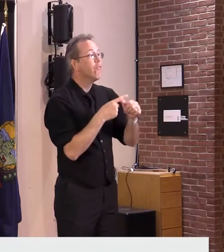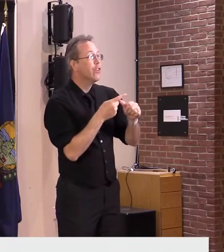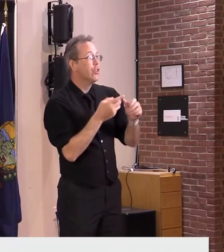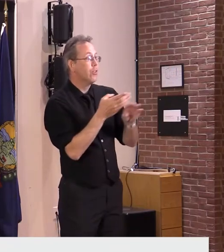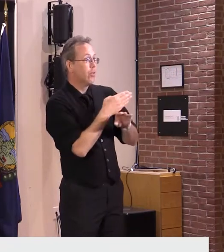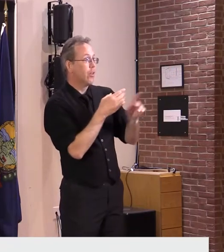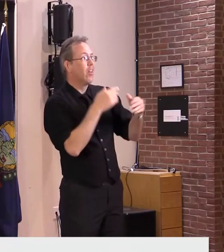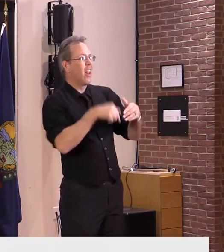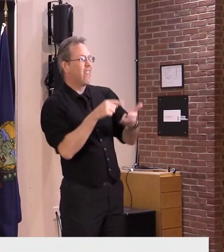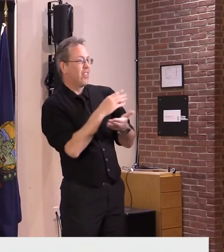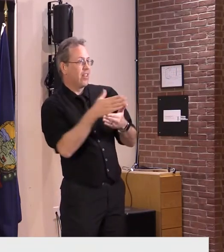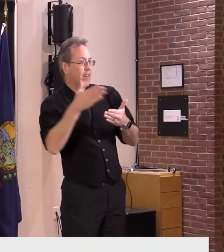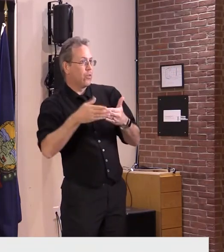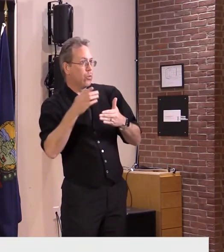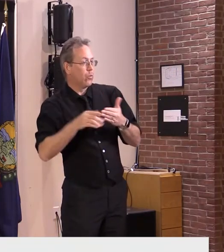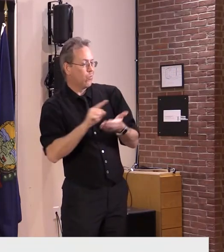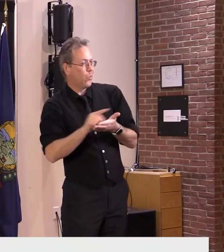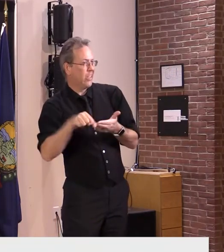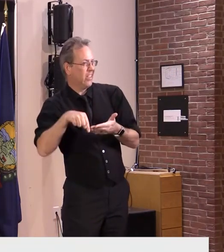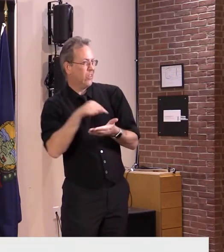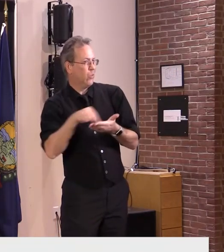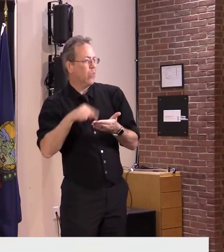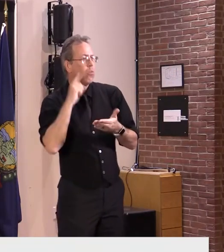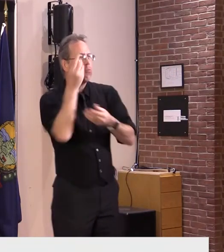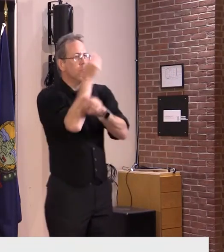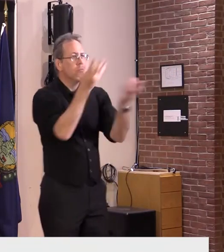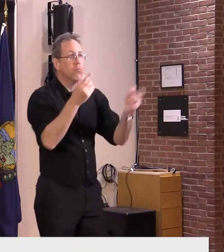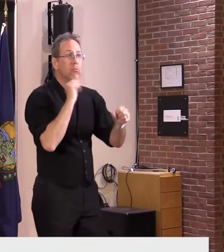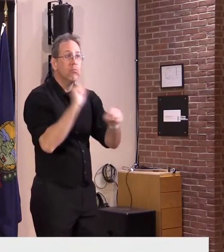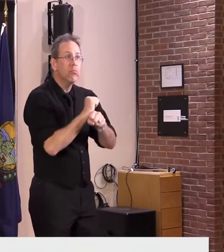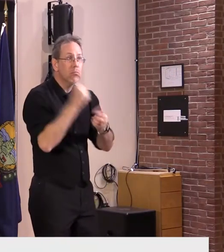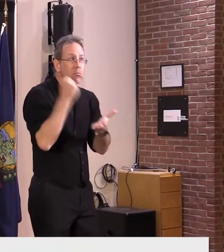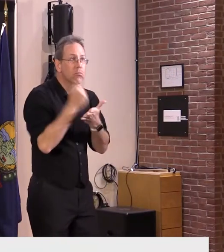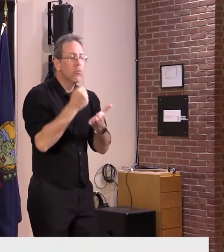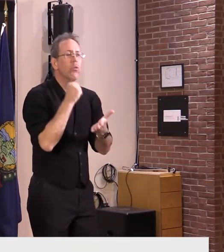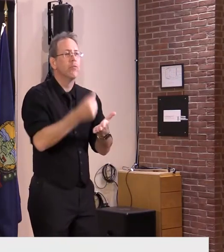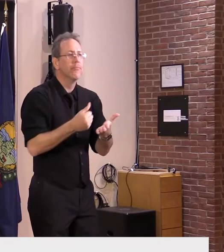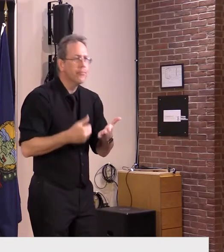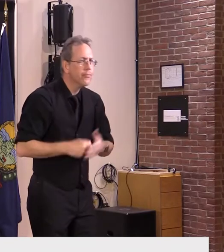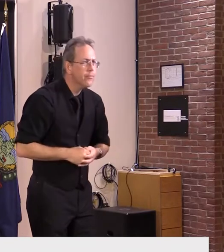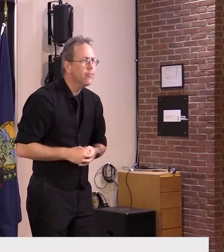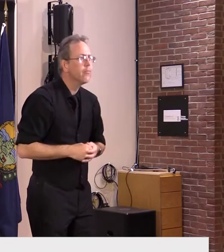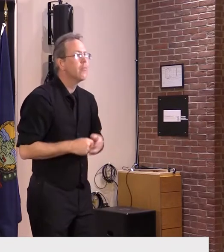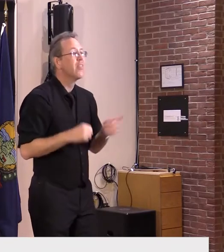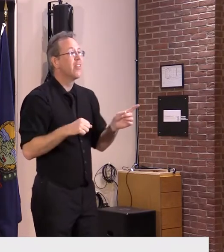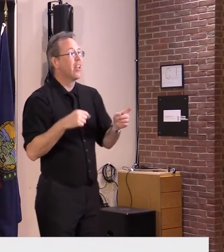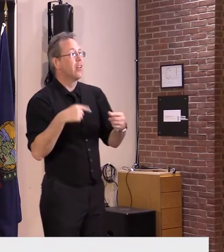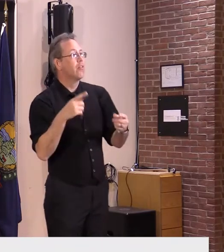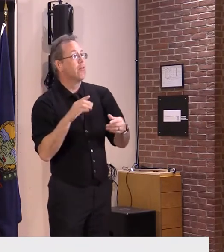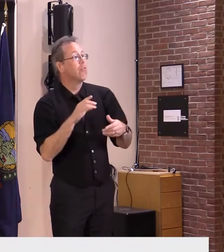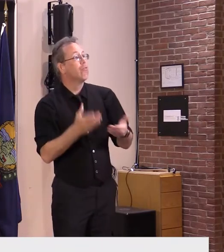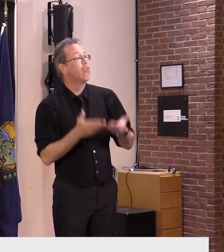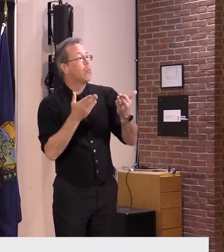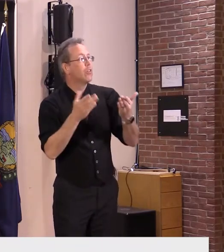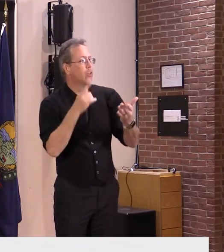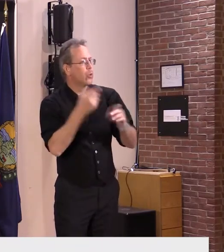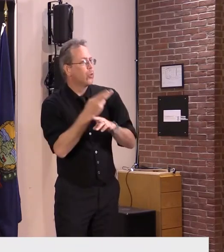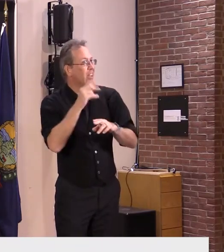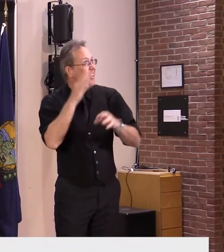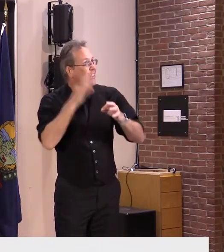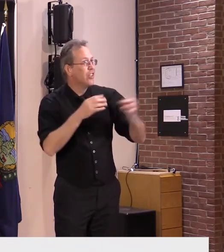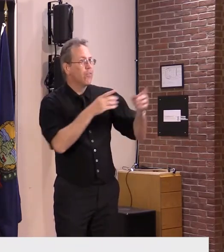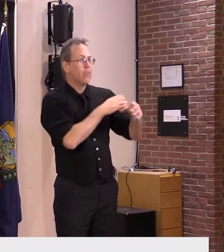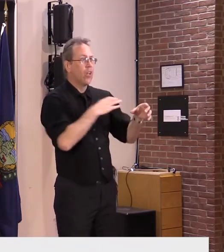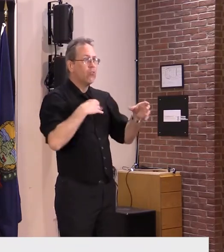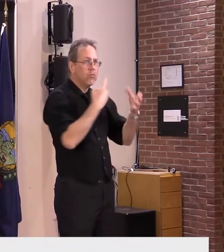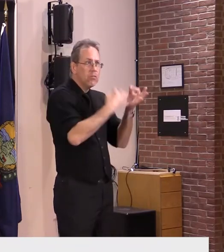practice community will use to make decisions. When it comes to the 5 to 11-year-old, I again